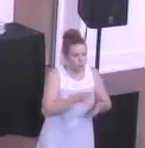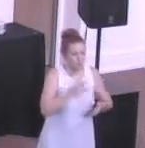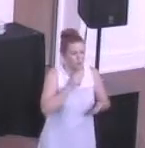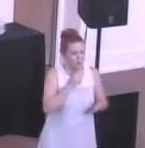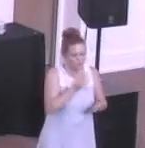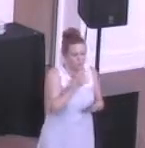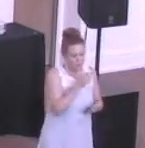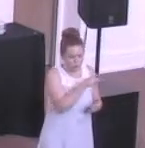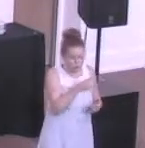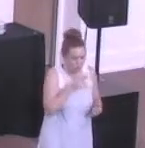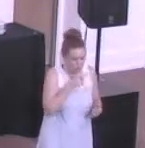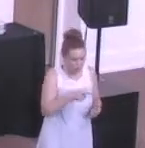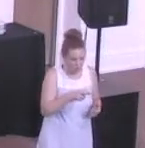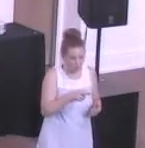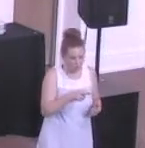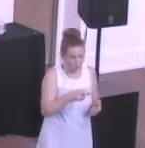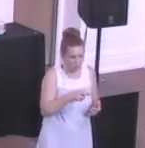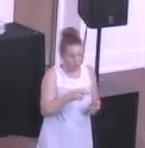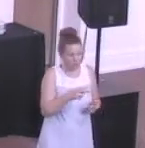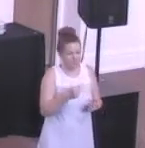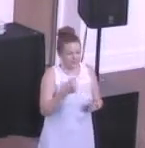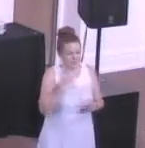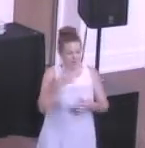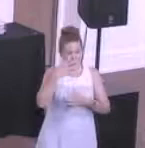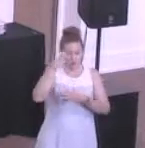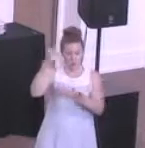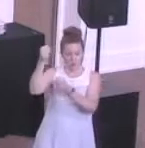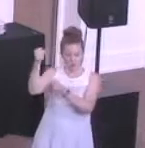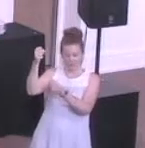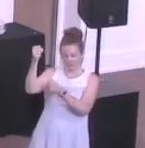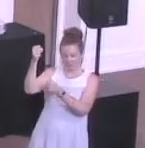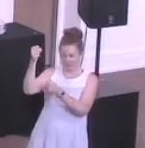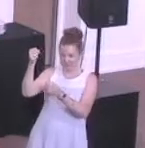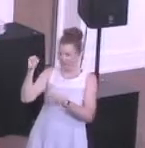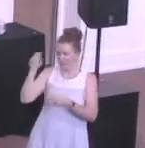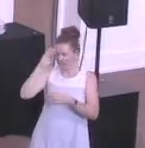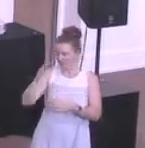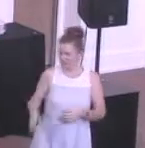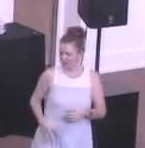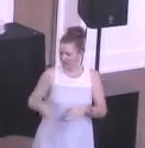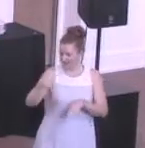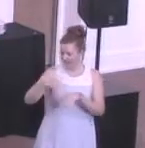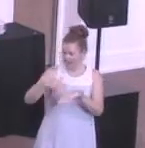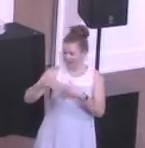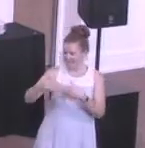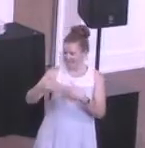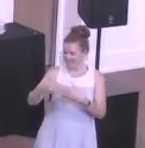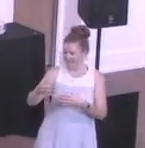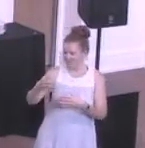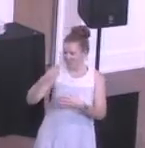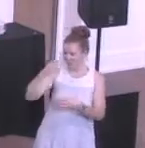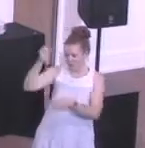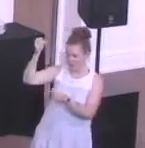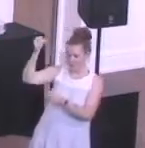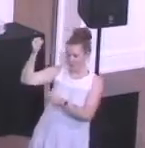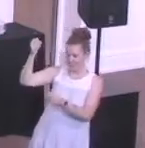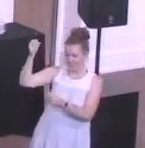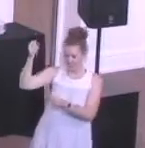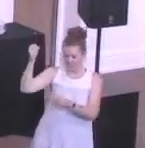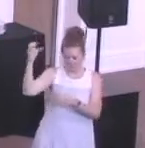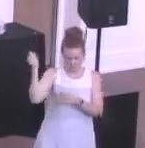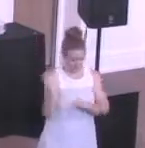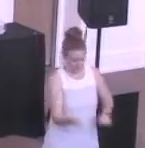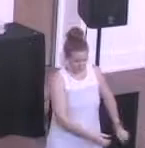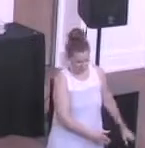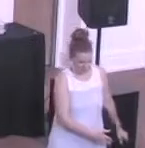Yeah. Okay, so say trust. Trust. You can break your salute. Eddie's. Okay, say trust. Trust,